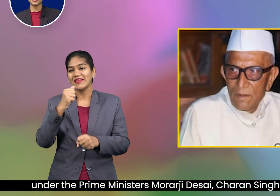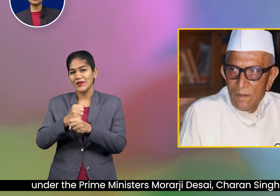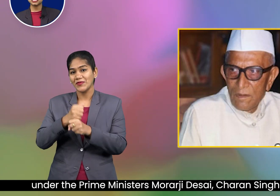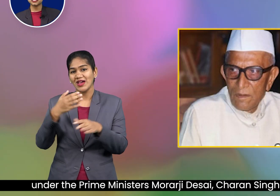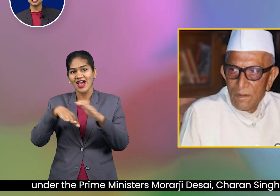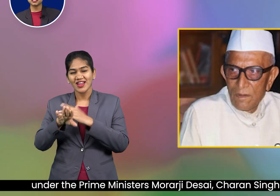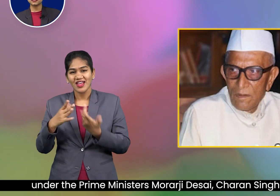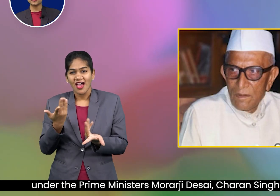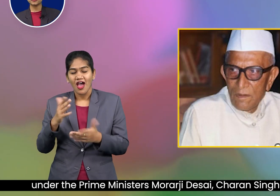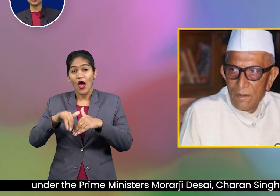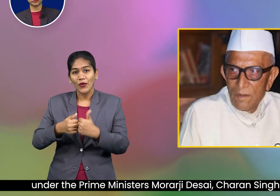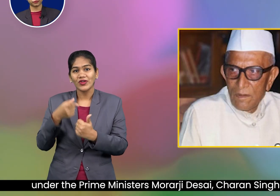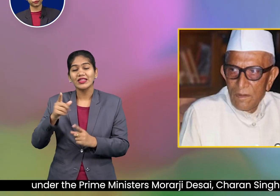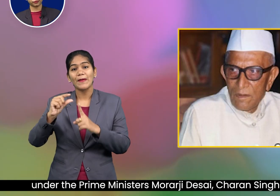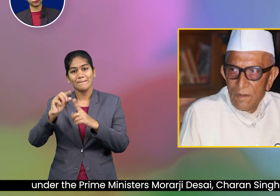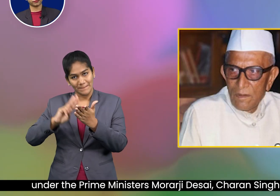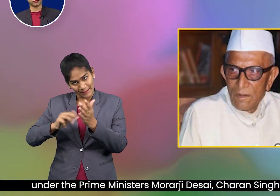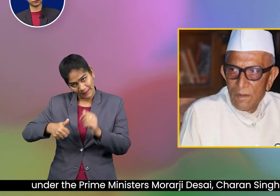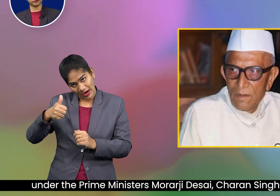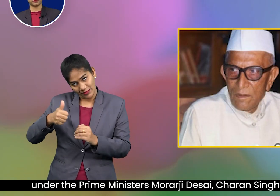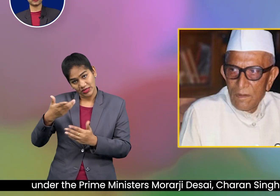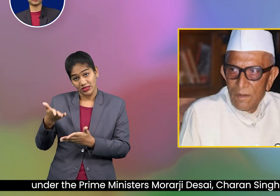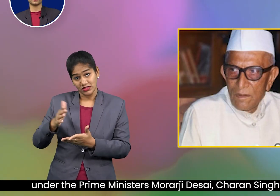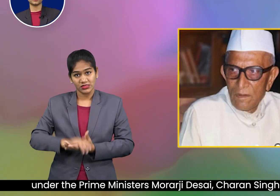under the Prime Ministers